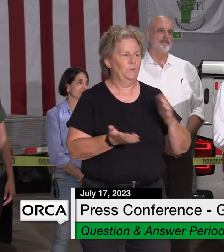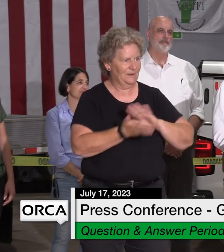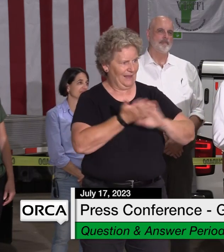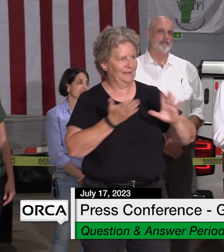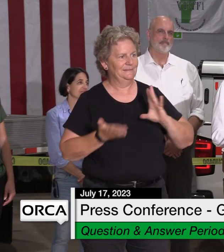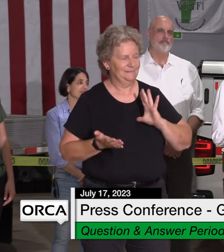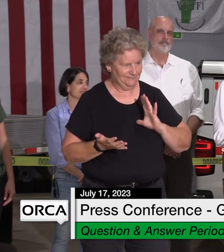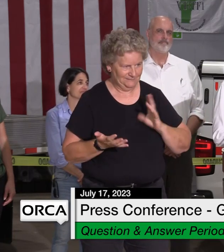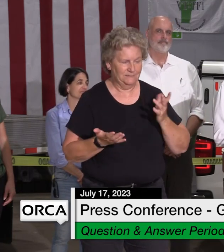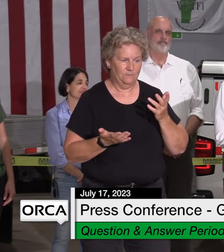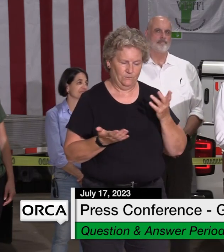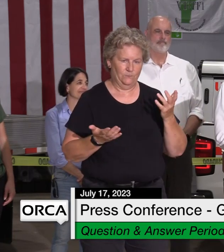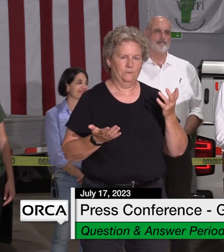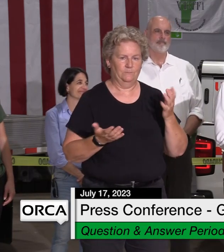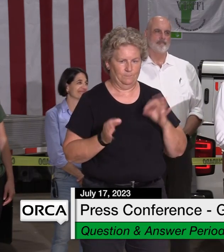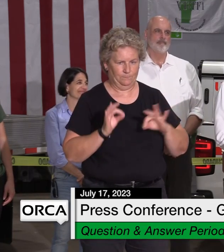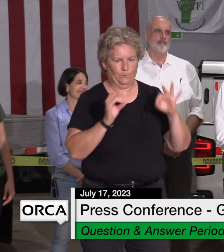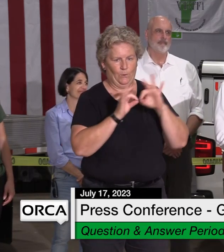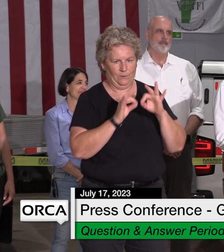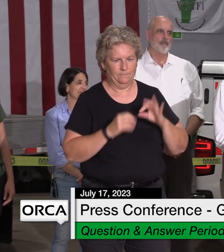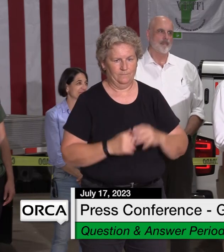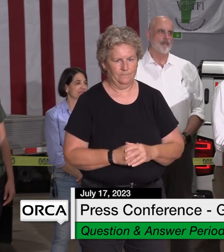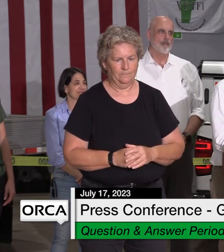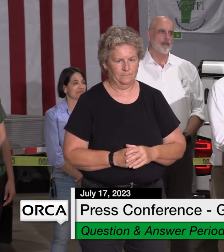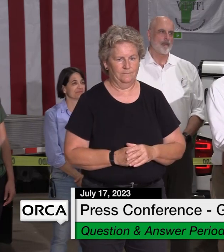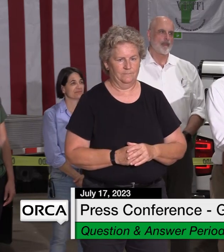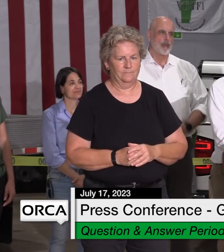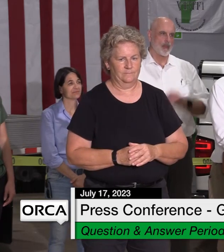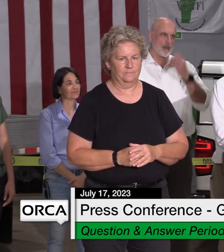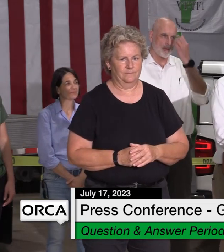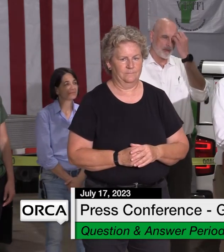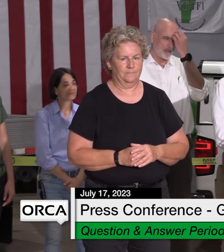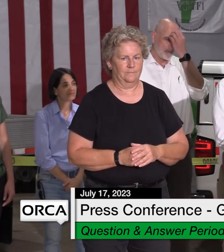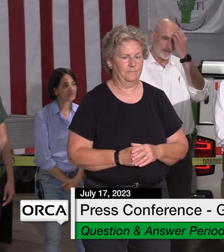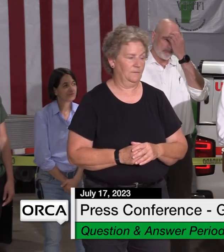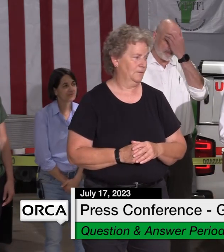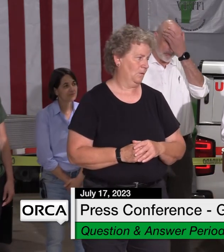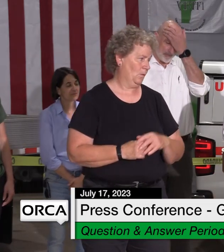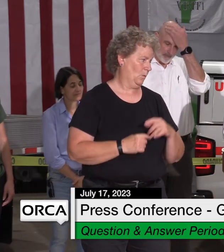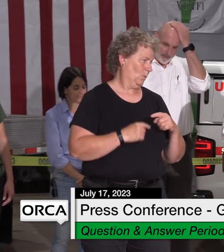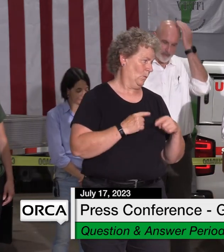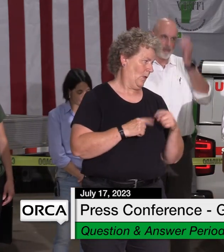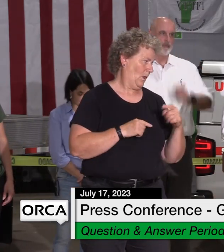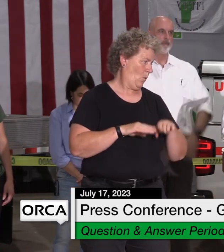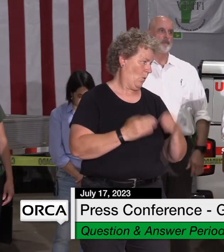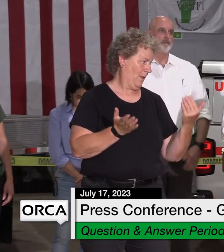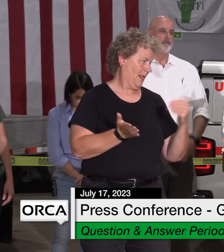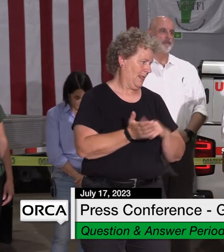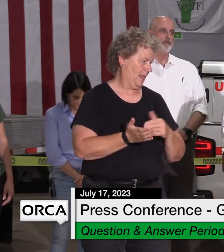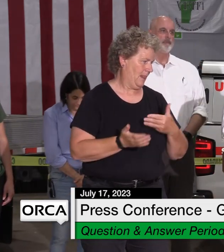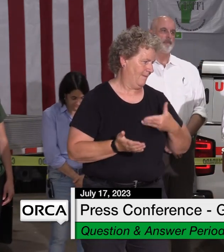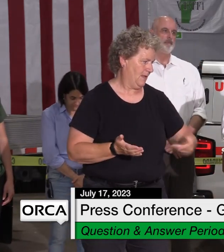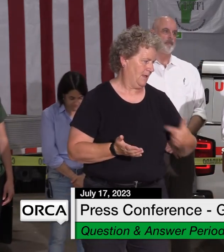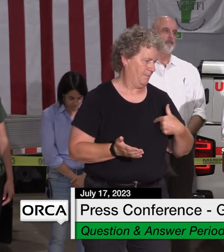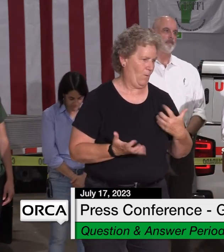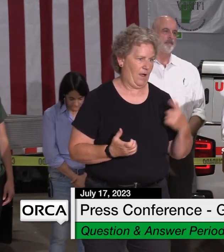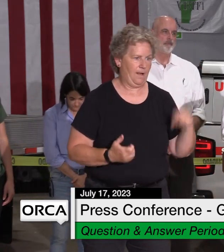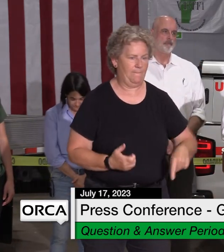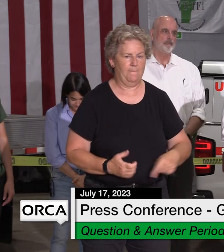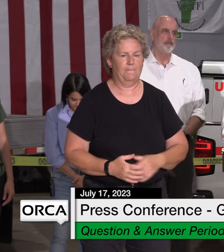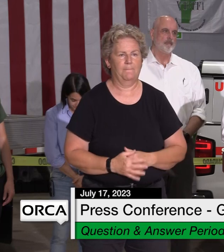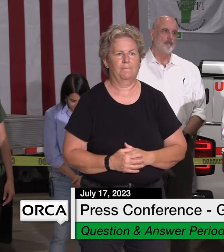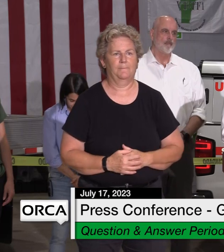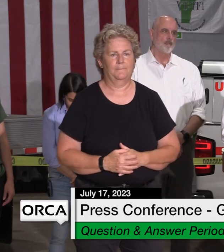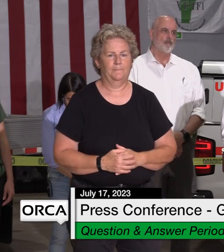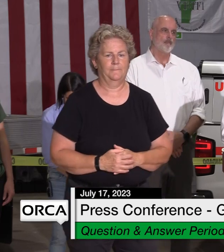that is introduced and with all the economic benefit that's going to bring. Mr. Secretary, in terms of climate change, as you mentioned, taking a toll